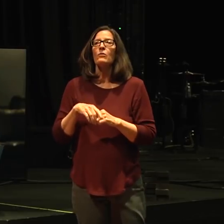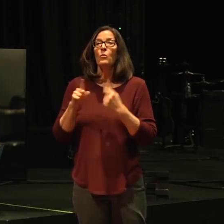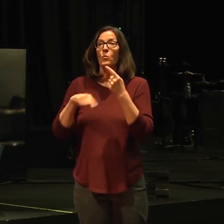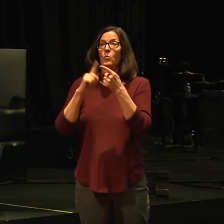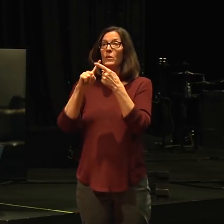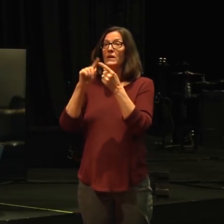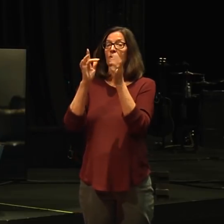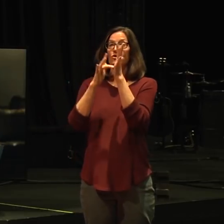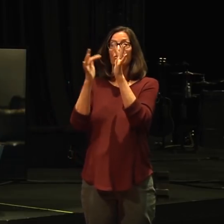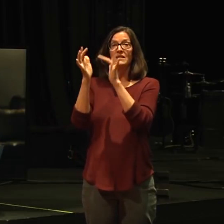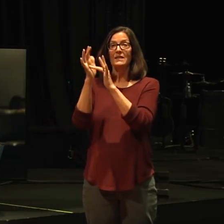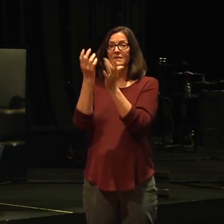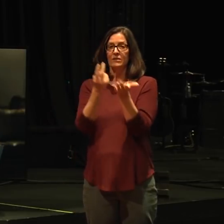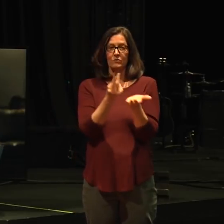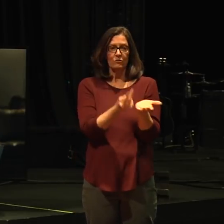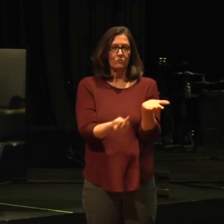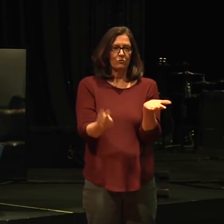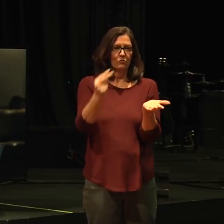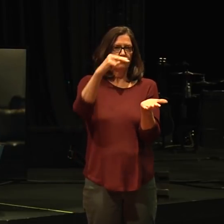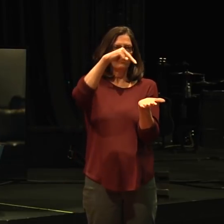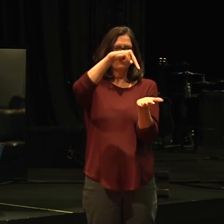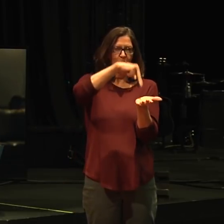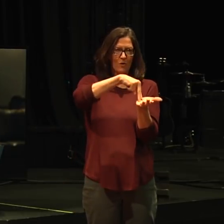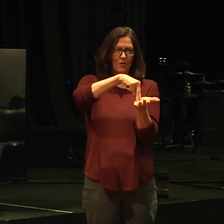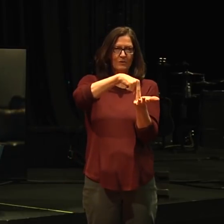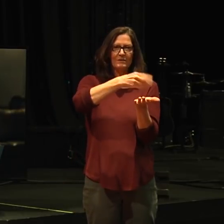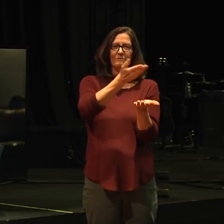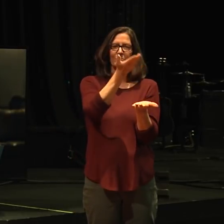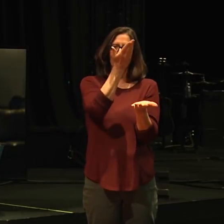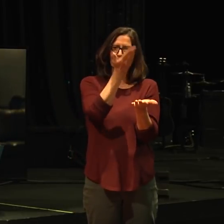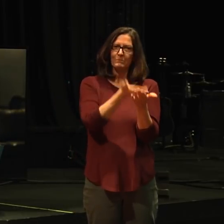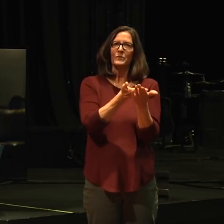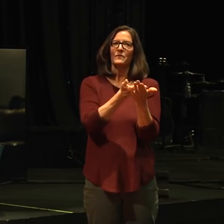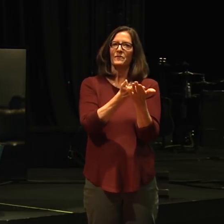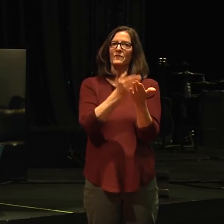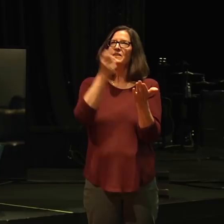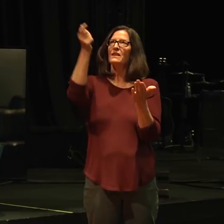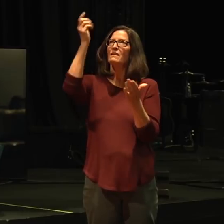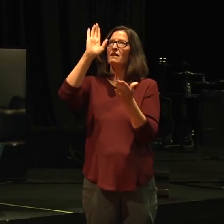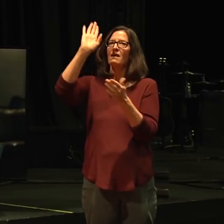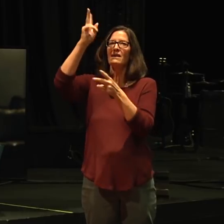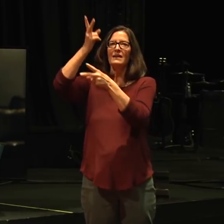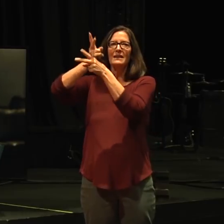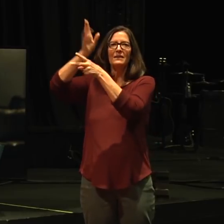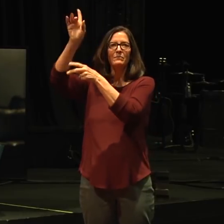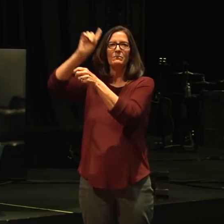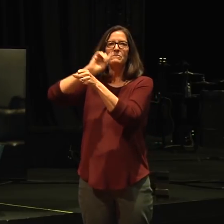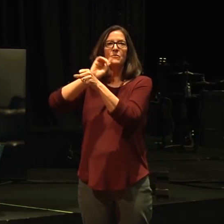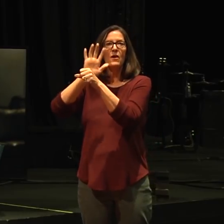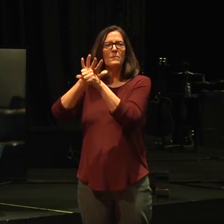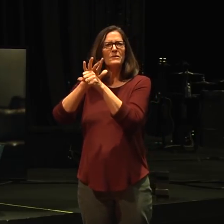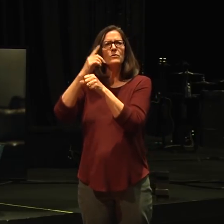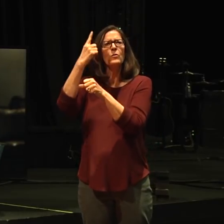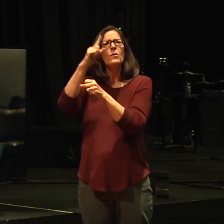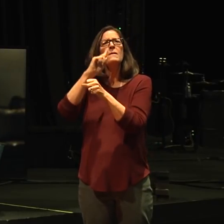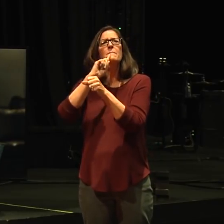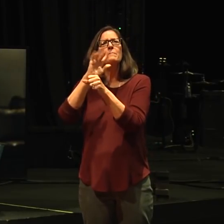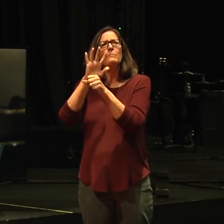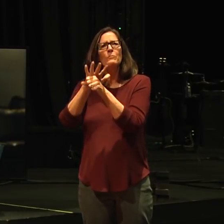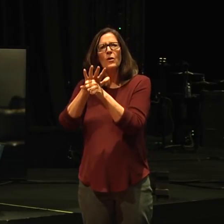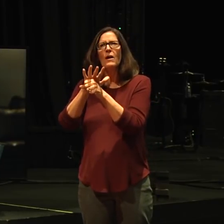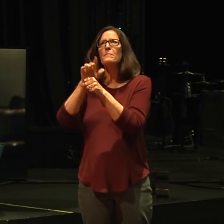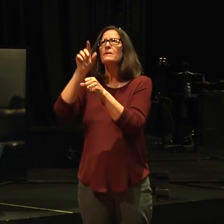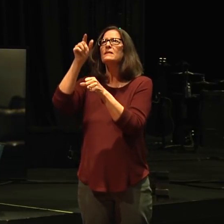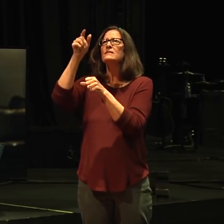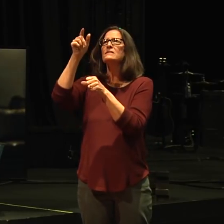weekend, when he rose from the dead as proof that he could keep every promise that he's made to us, one of those promises is that he would send